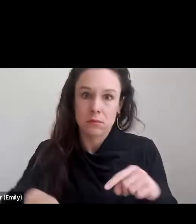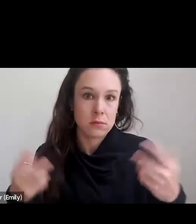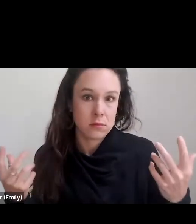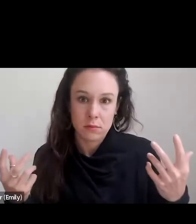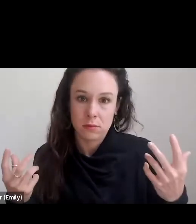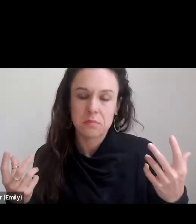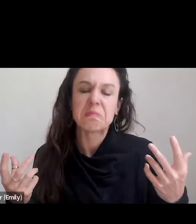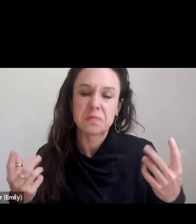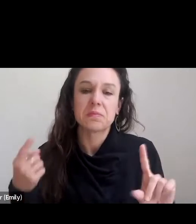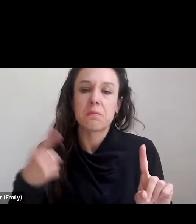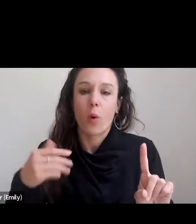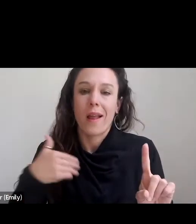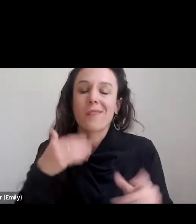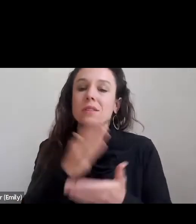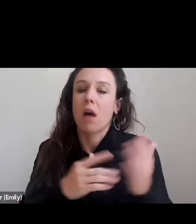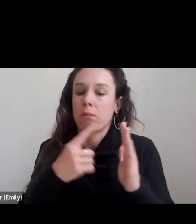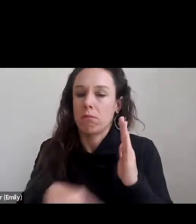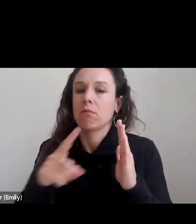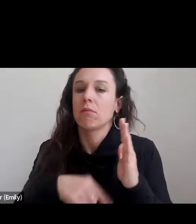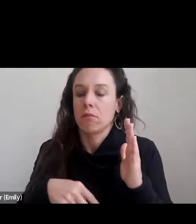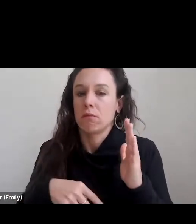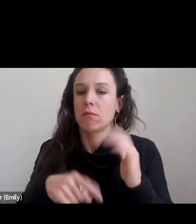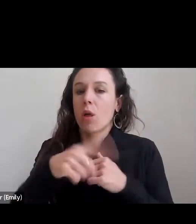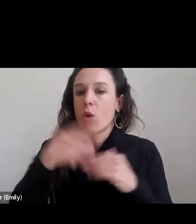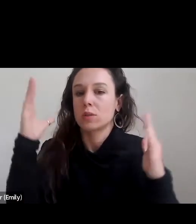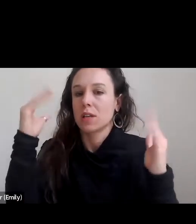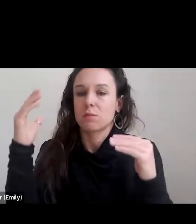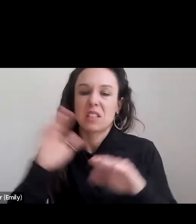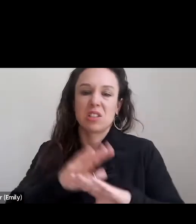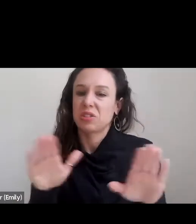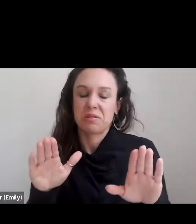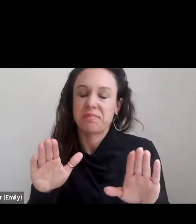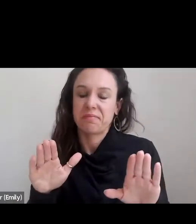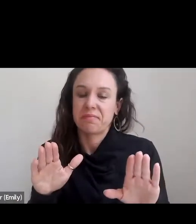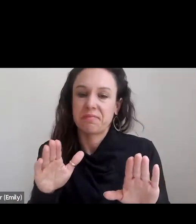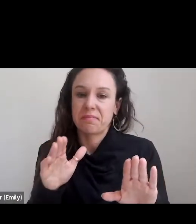So there's some criticism that those expectations were unrealistic.